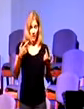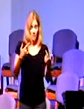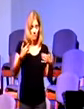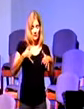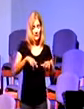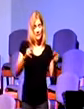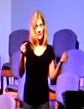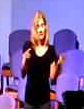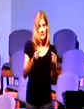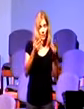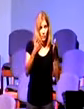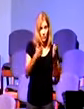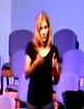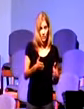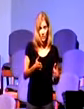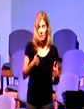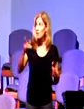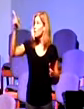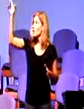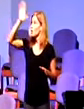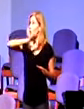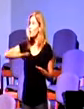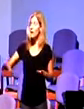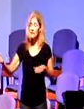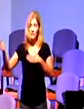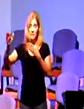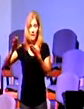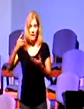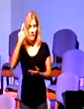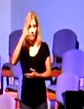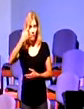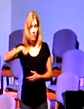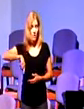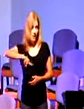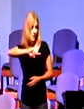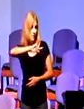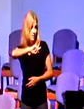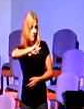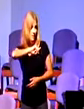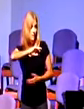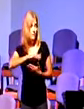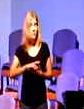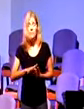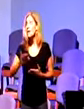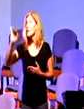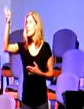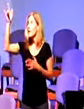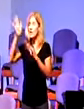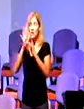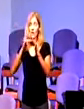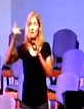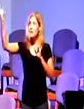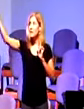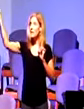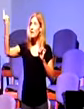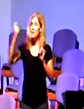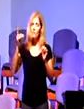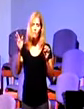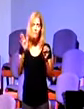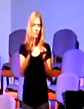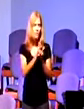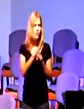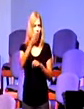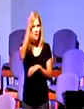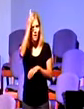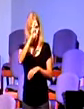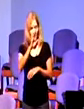yet sinners, Christ died for us. That Jesus came fully God and He